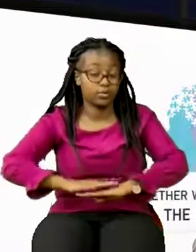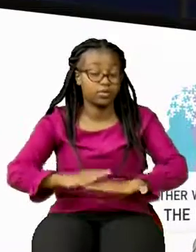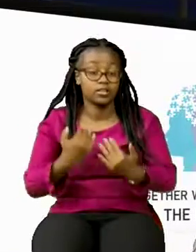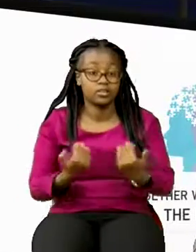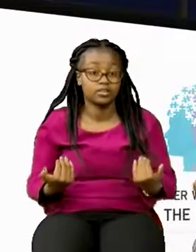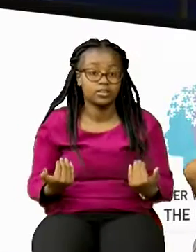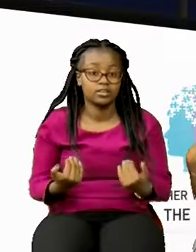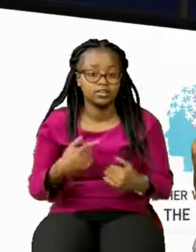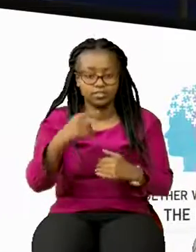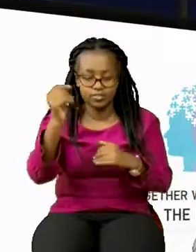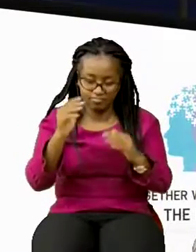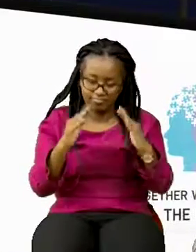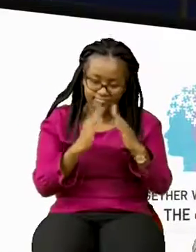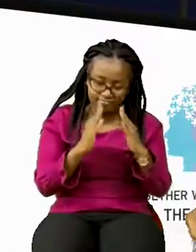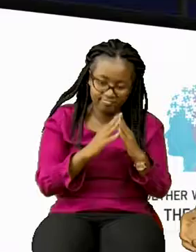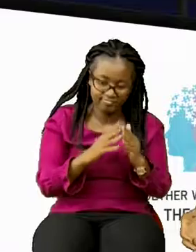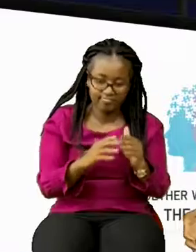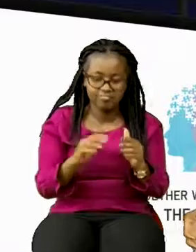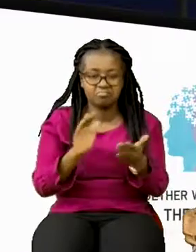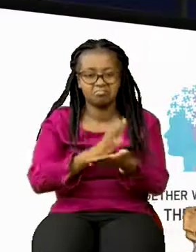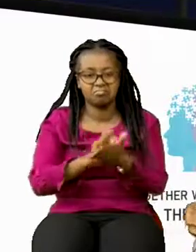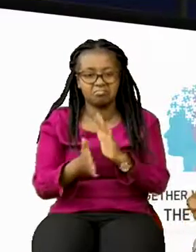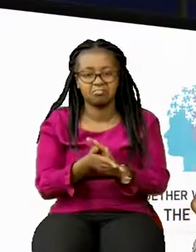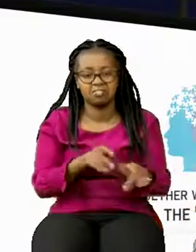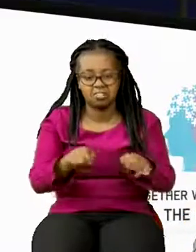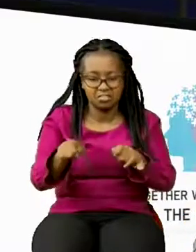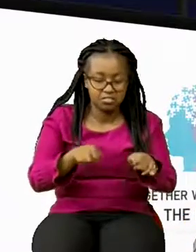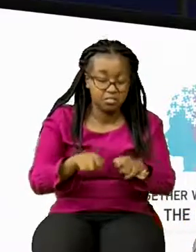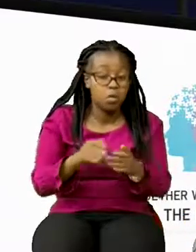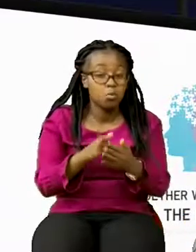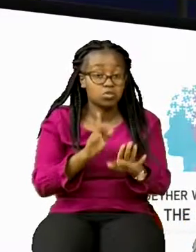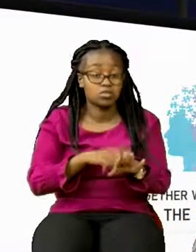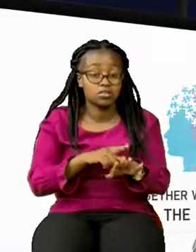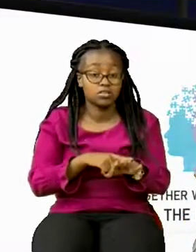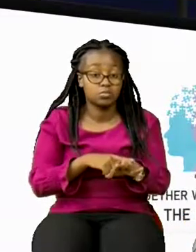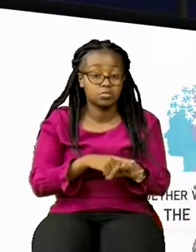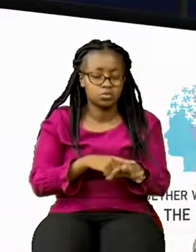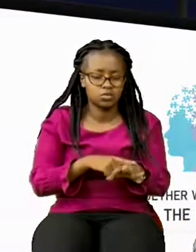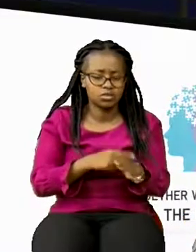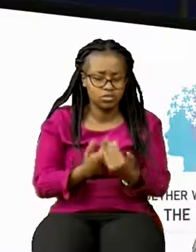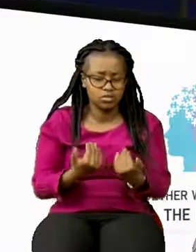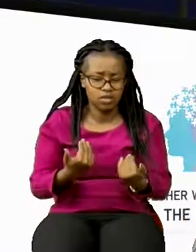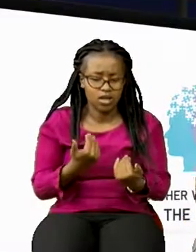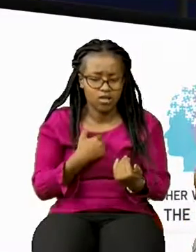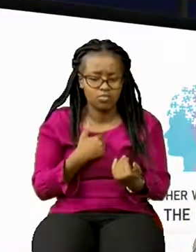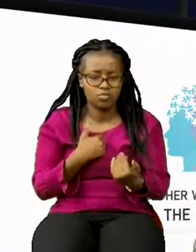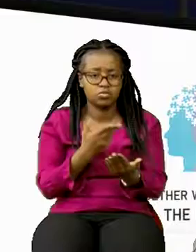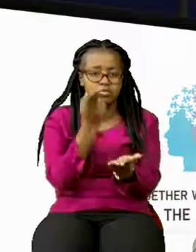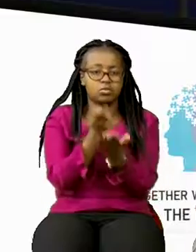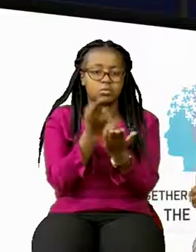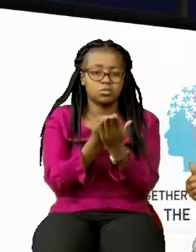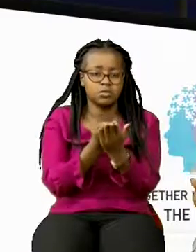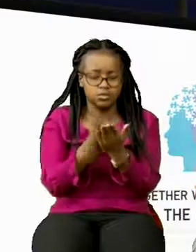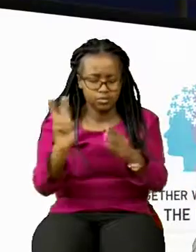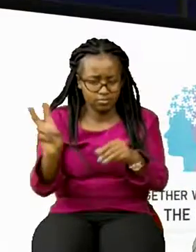child is actually passing urine without any control. So most of the time you will notice that the child will have to be admitted and be